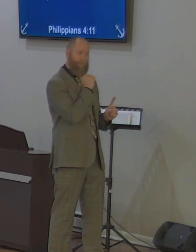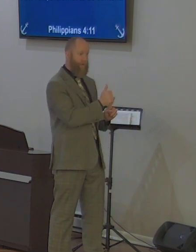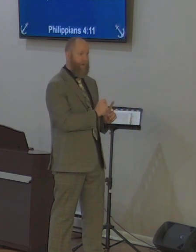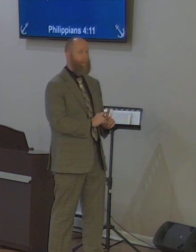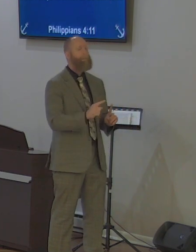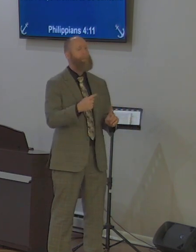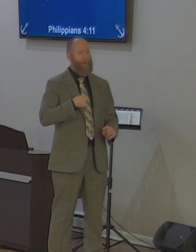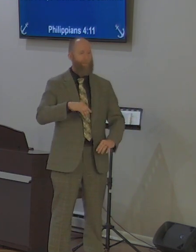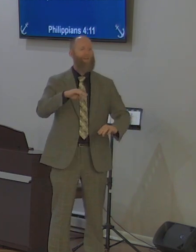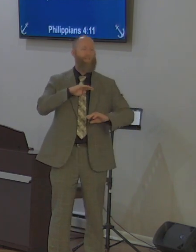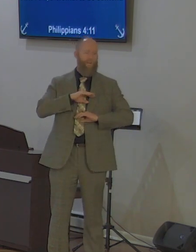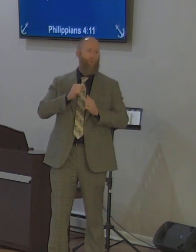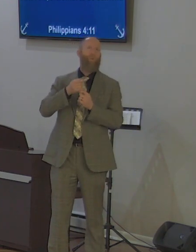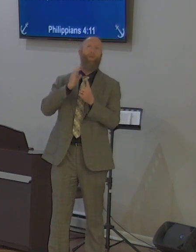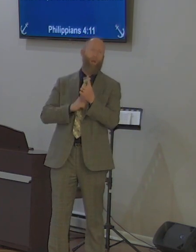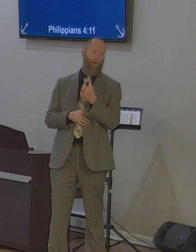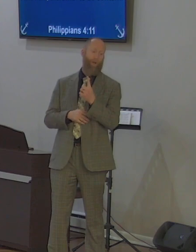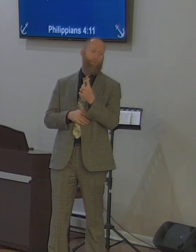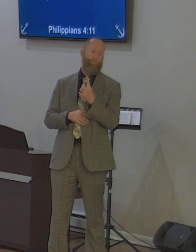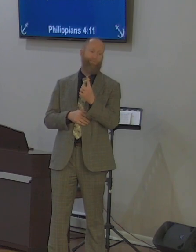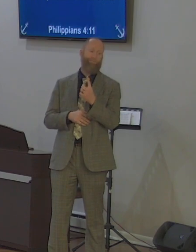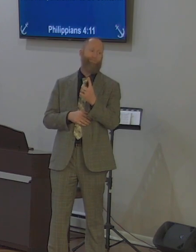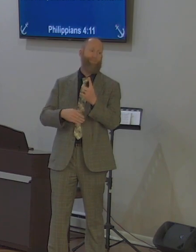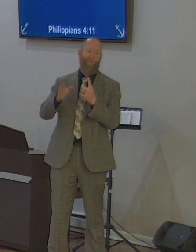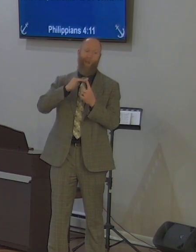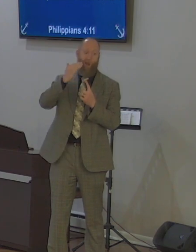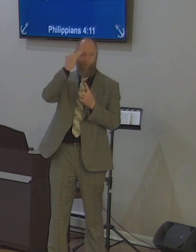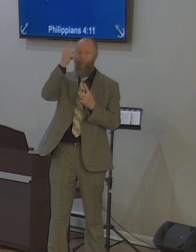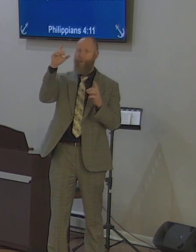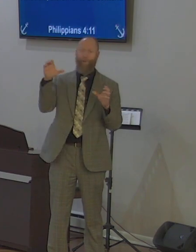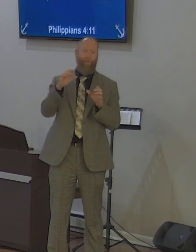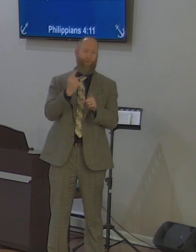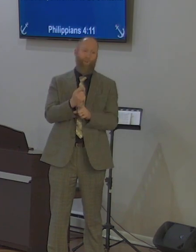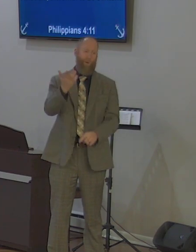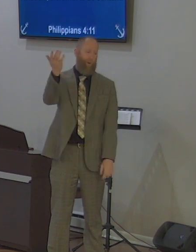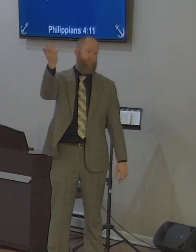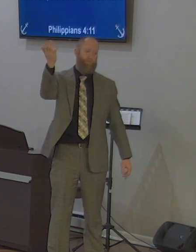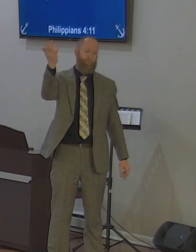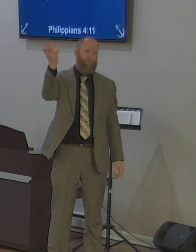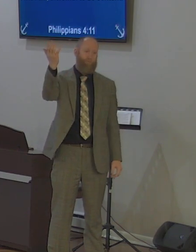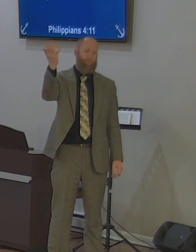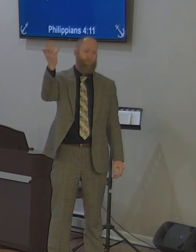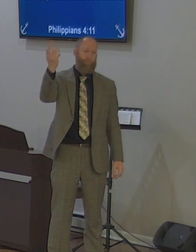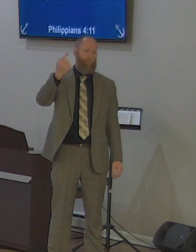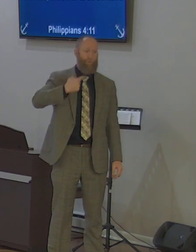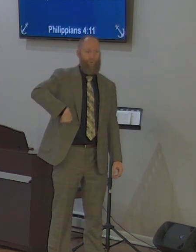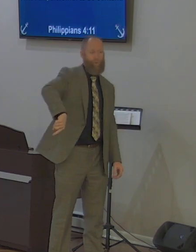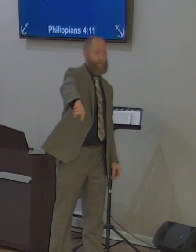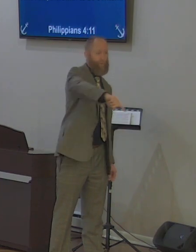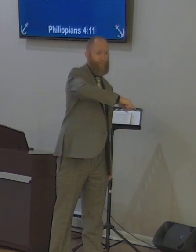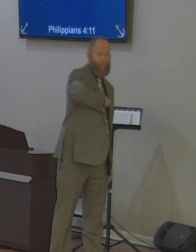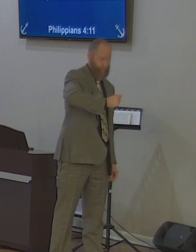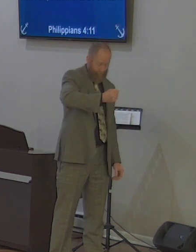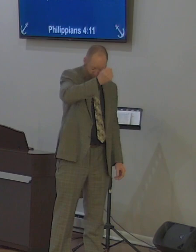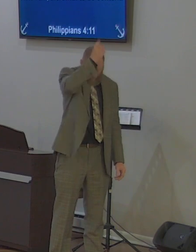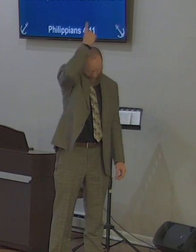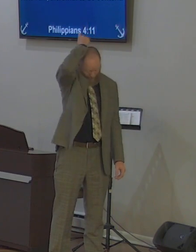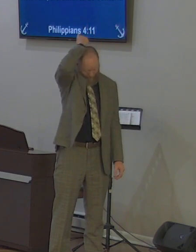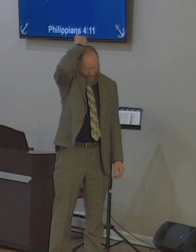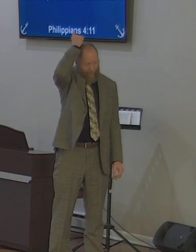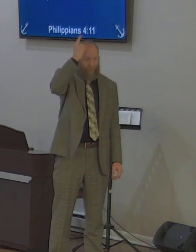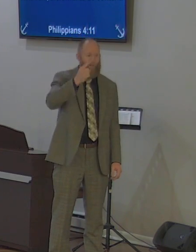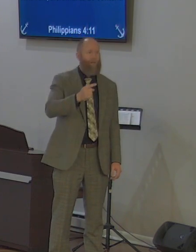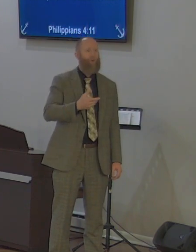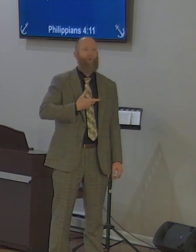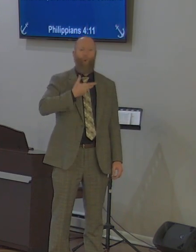know that this sovereign God knows what he's doing, and that though you and I don't understand it or wouldn't have chosen it that